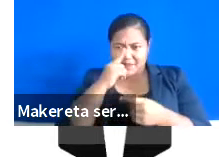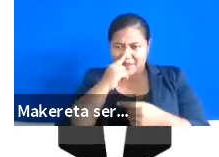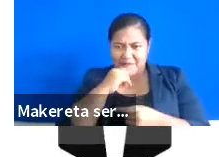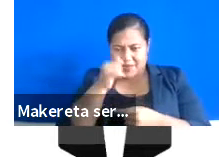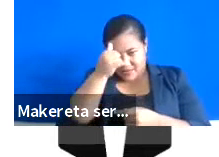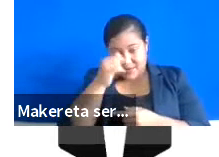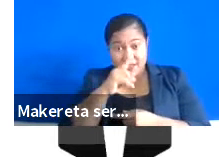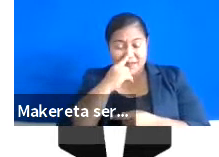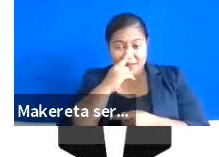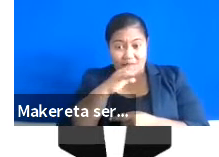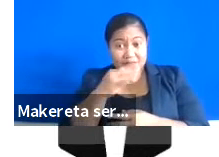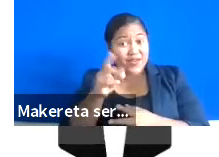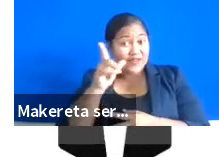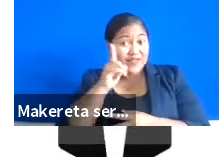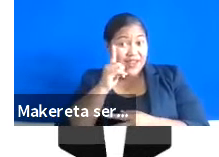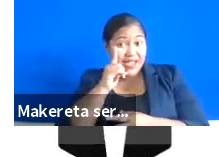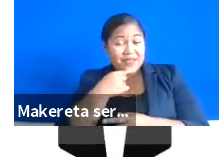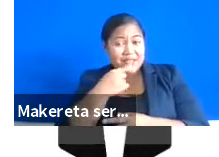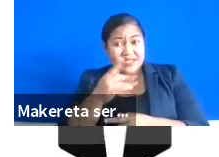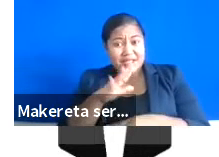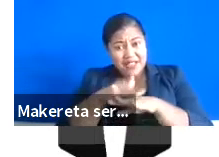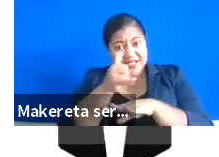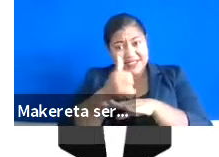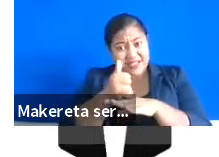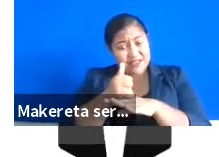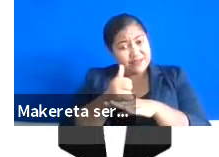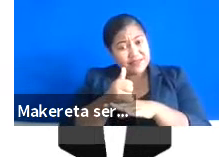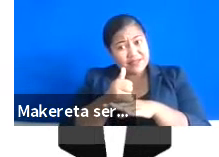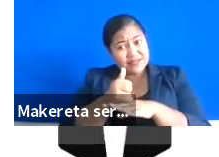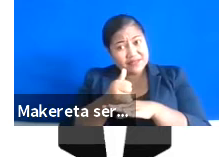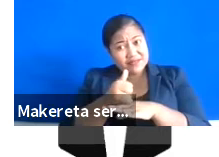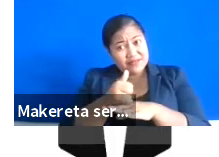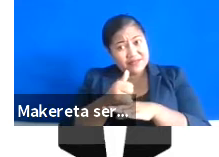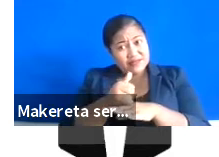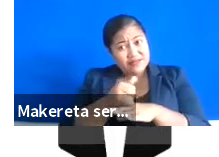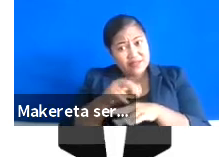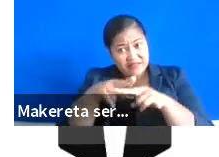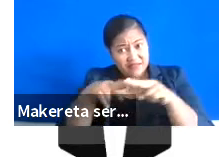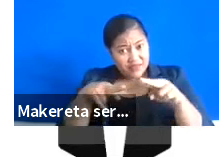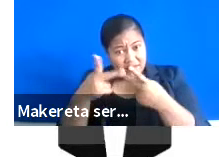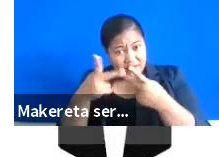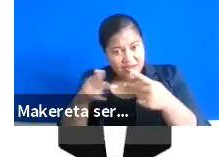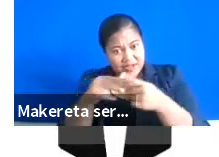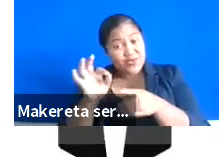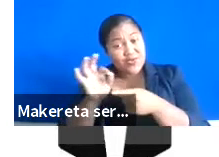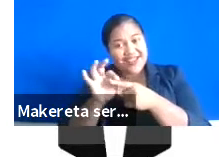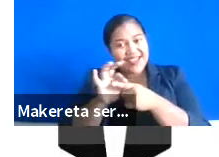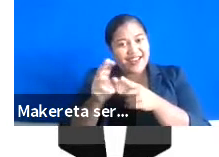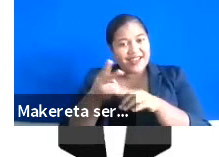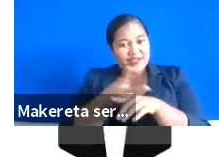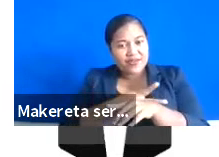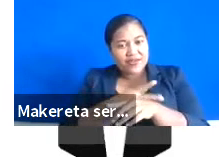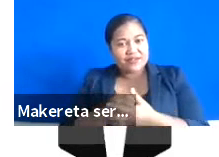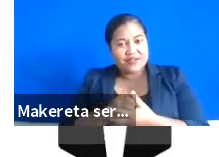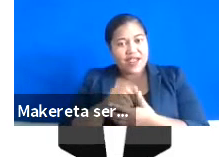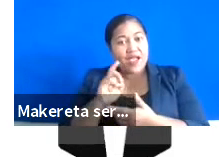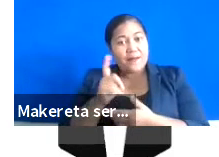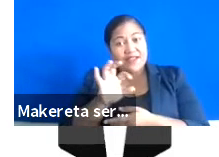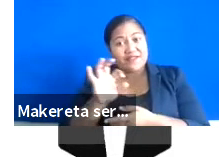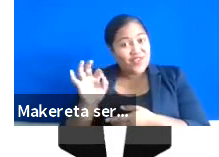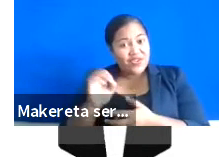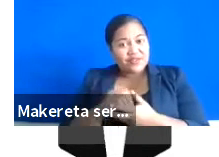of suva say they establish funerary protected areas and they still do then i'd color it green if they don't then i'd